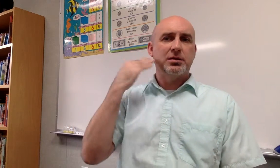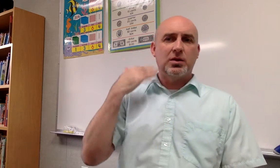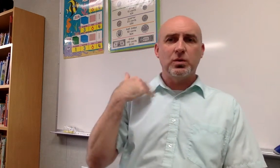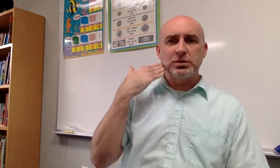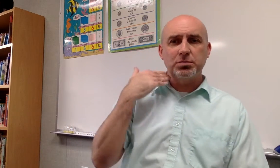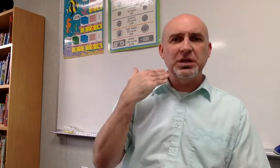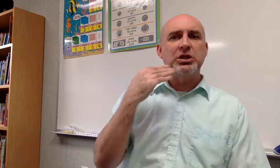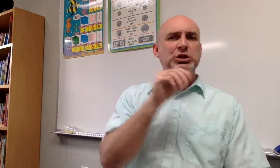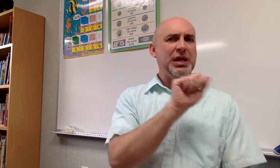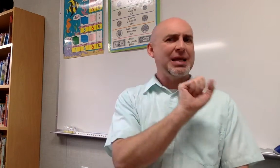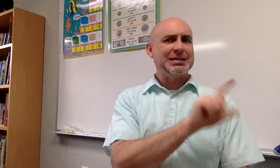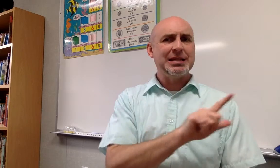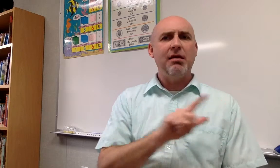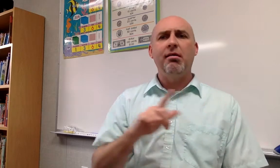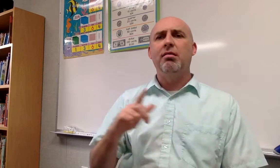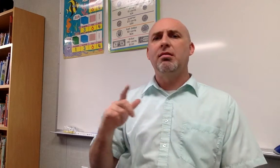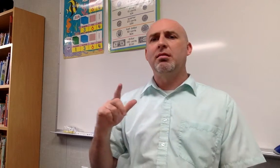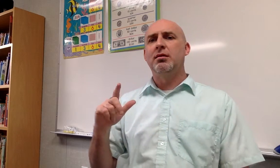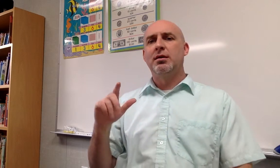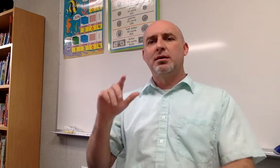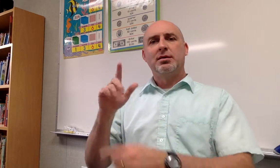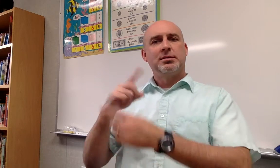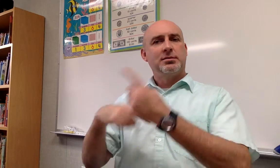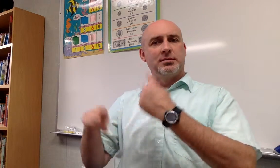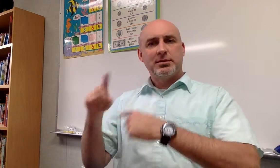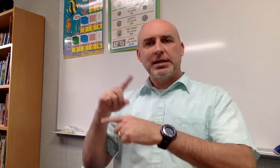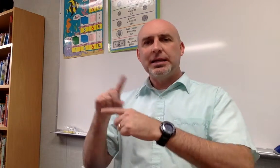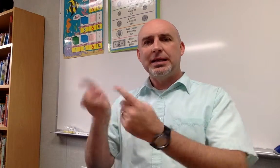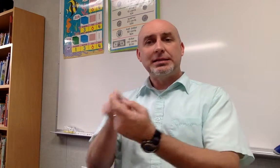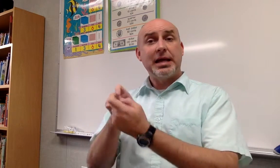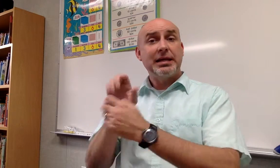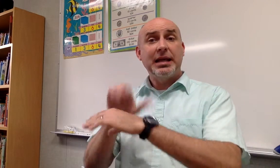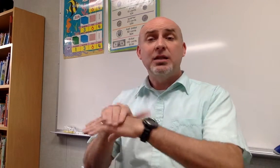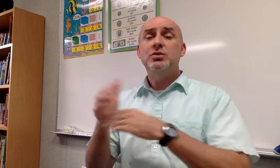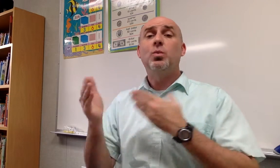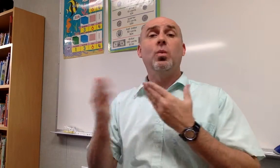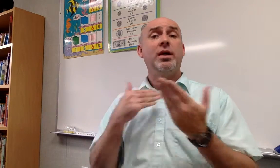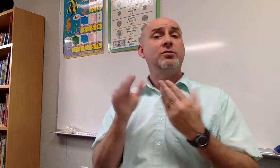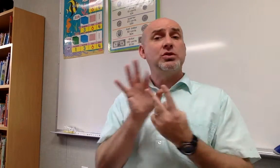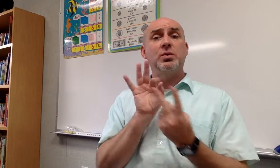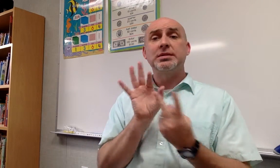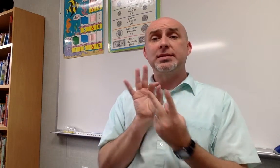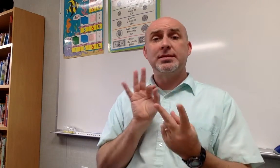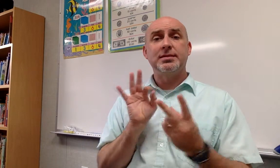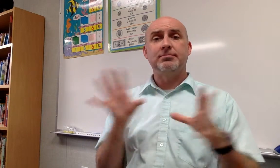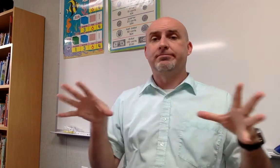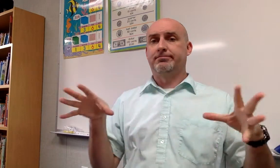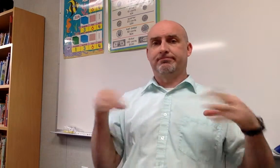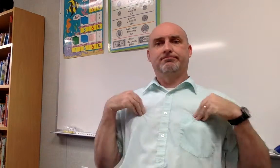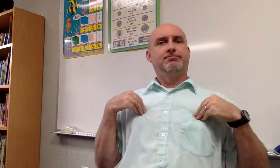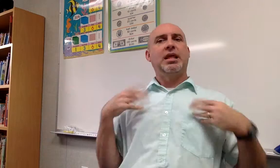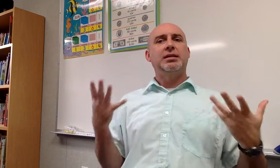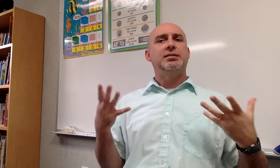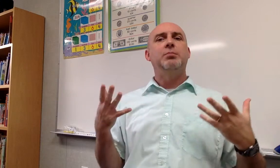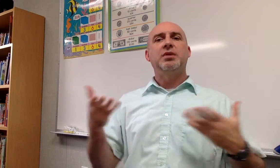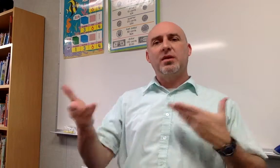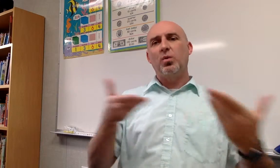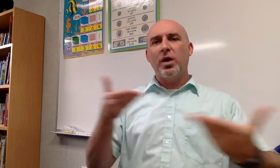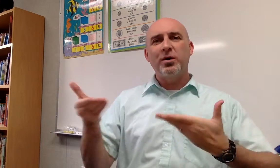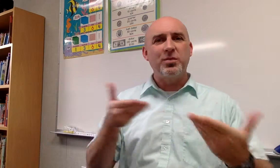cued speech, ASL, signing exact English, whatever choices they accepted. They welcomed all